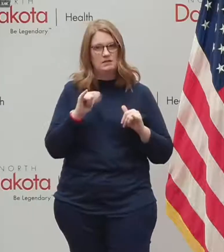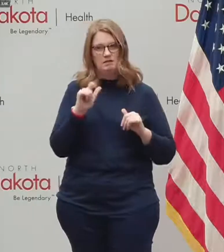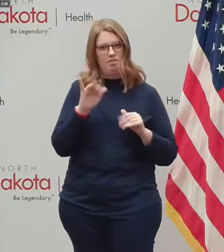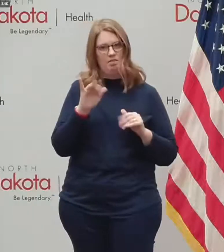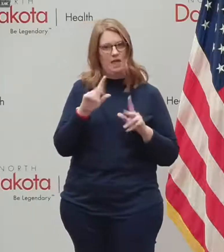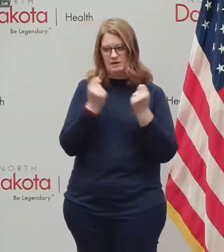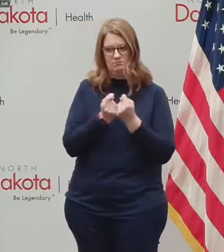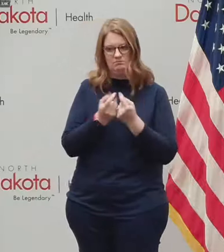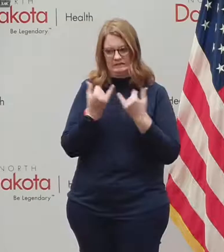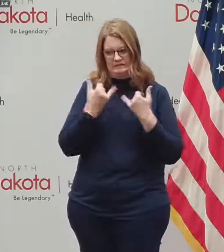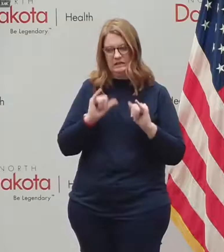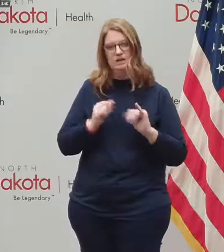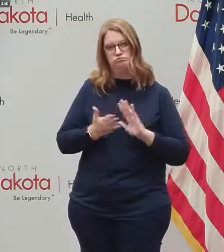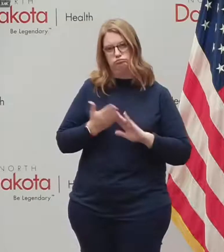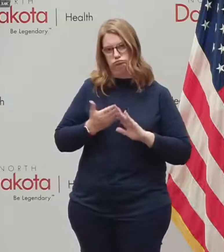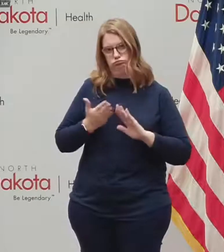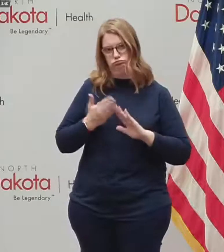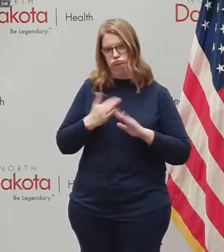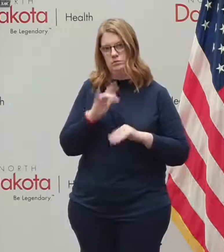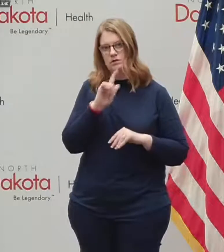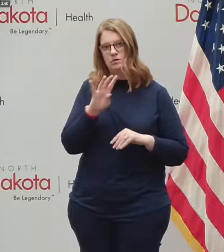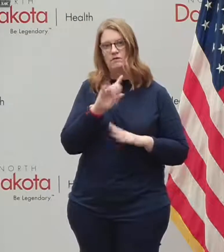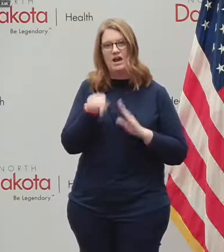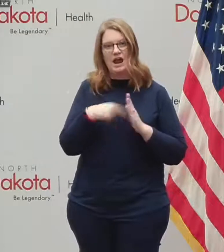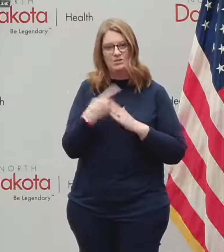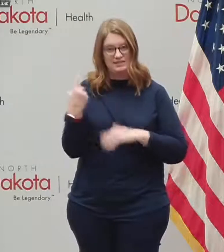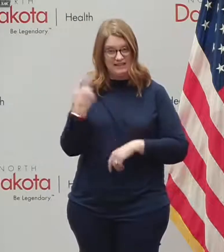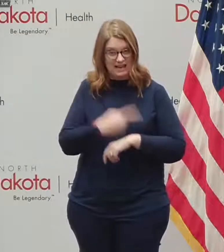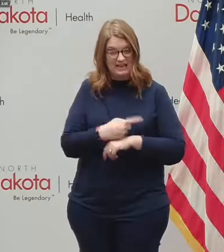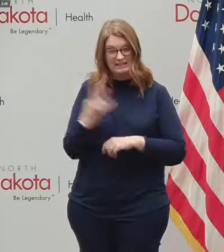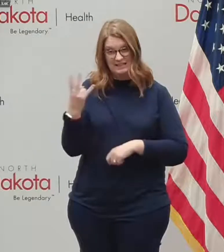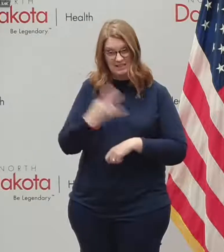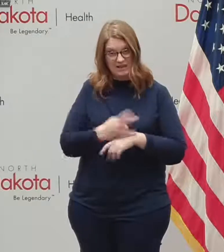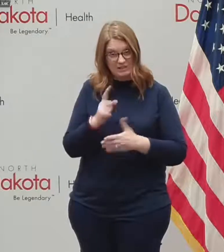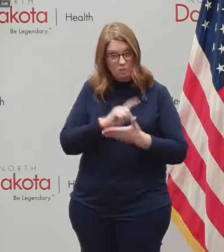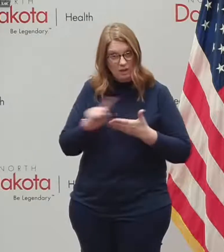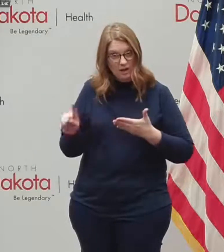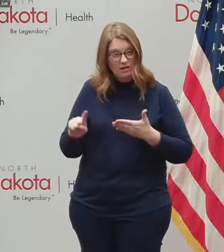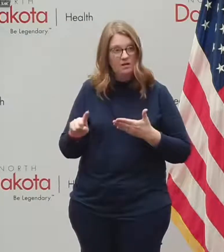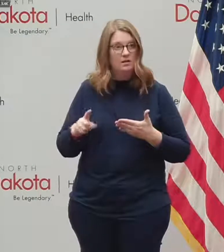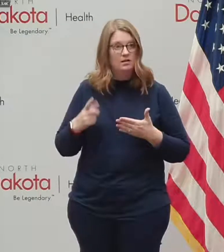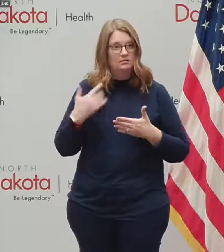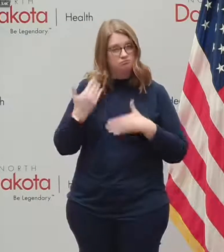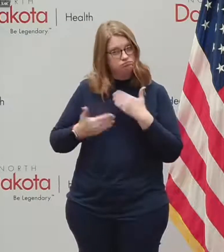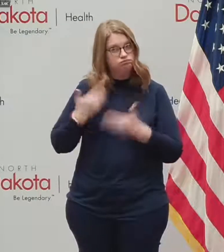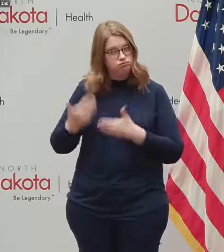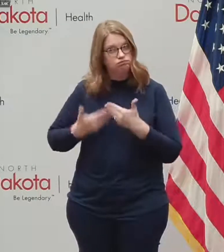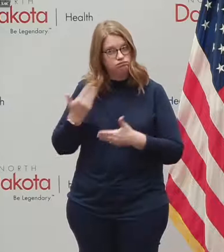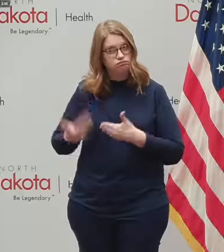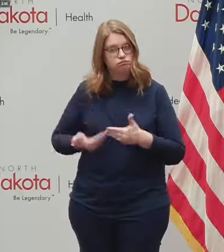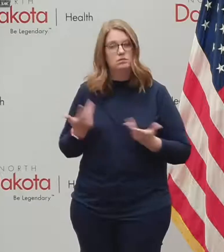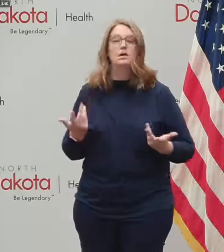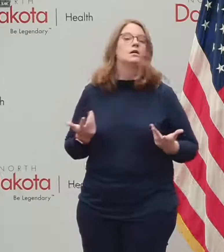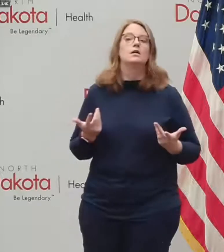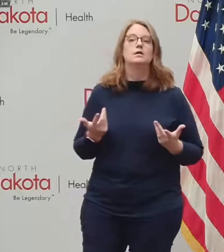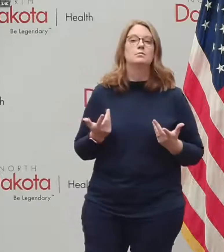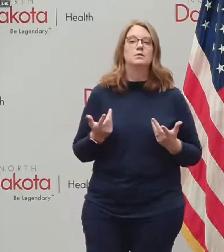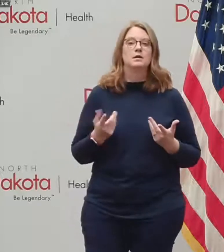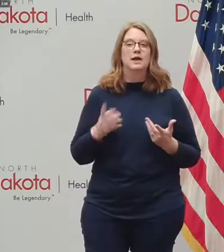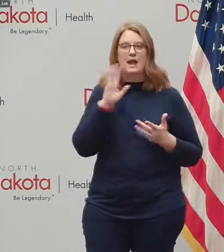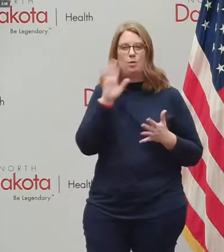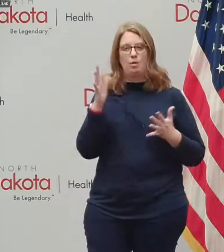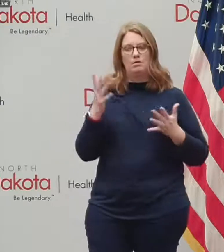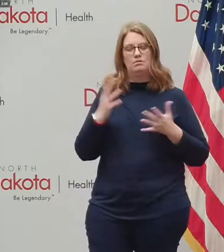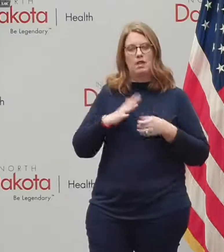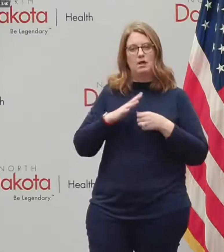doing fantastic work, and they are still working 24 hours a day, 7 days a week. But this will take pressure off of them,